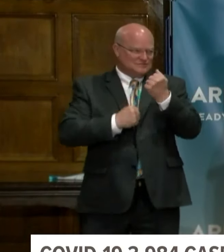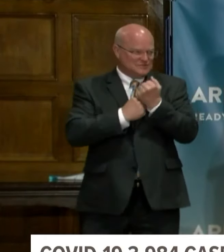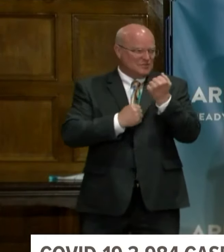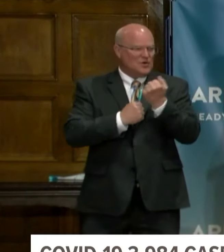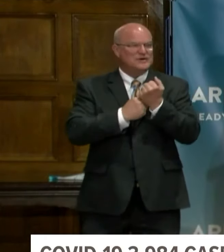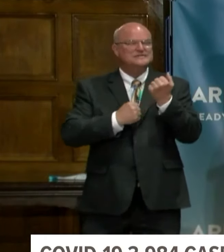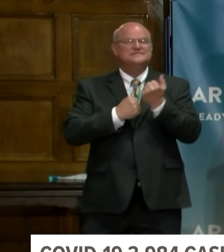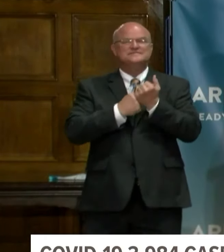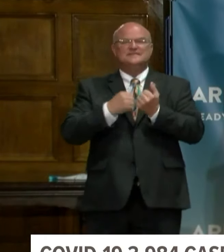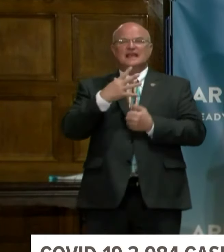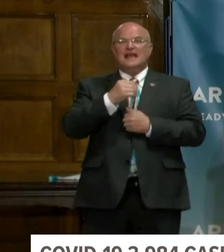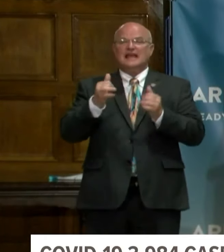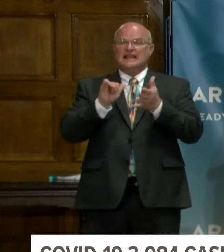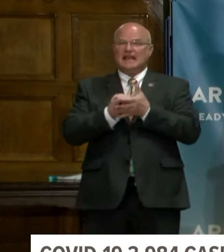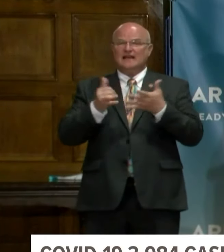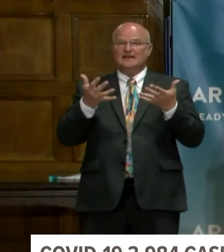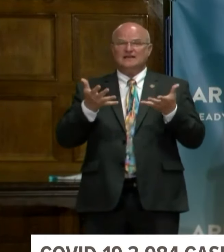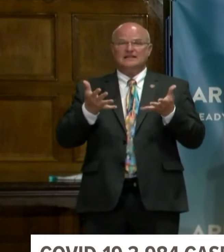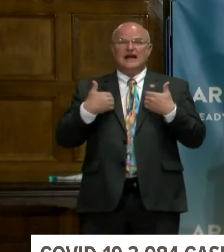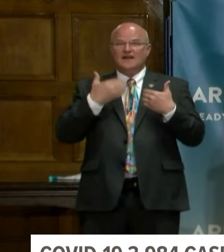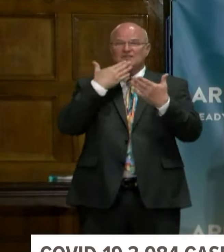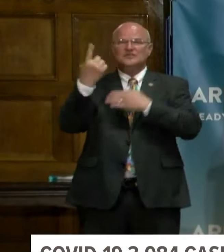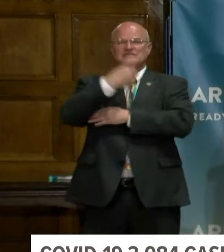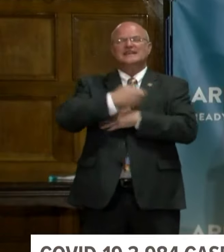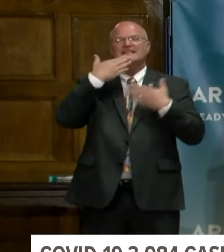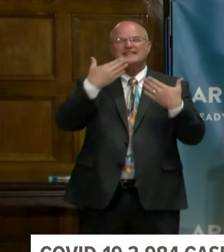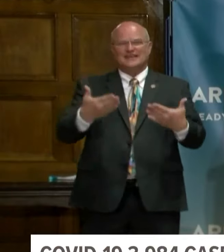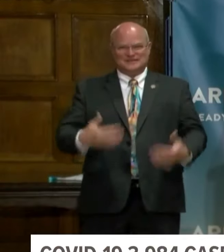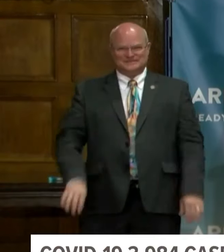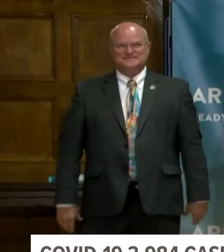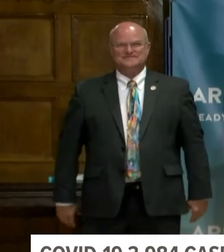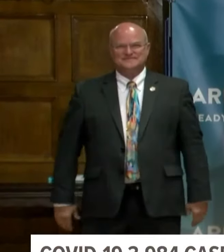support. And with that, let's have a good day. Thank you.